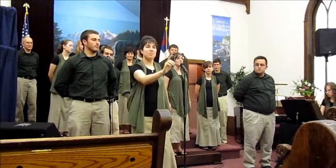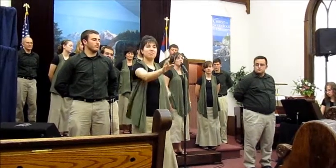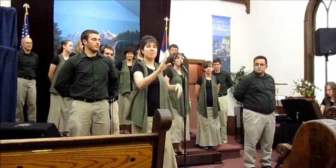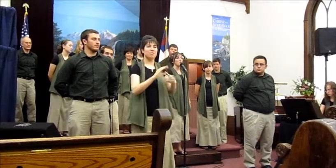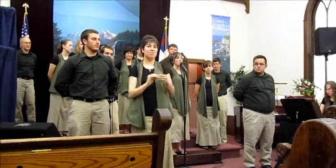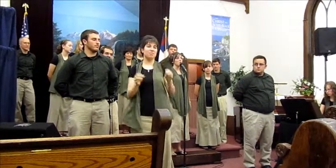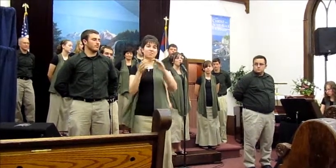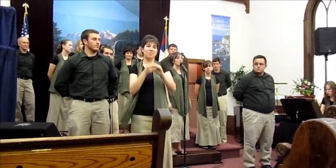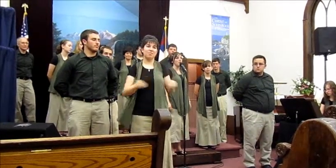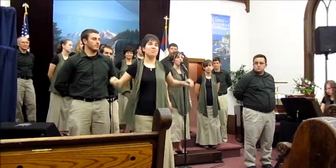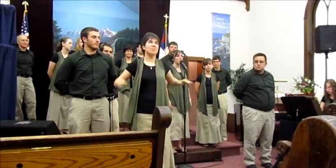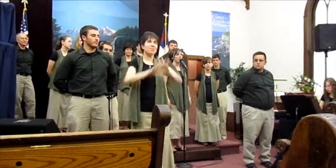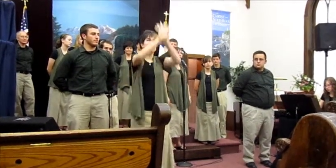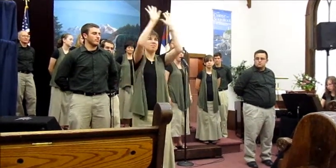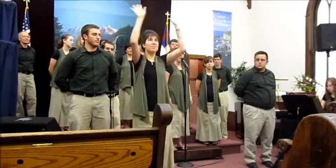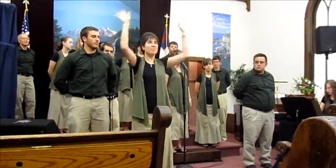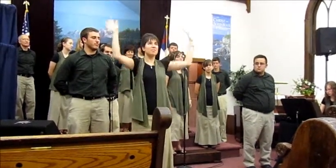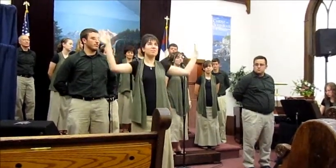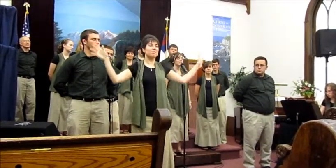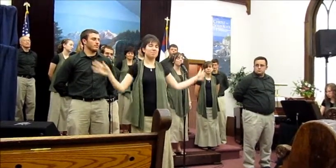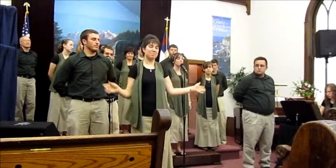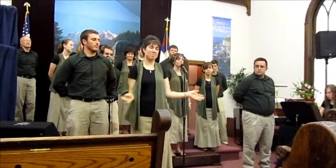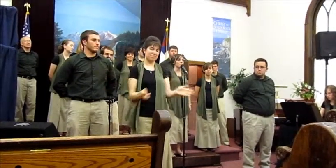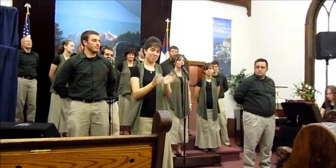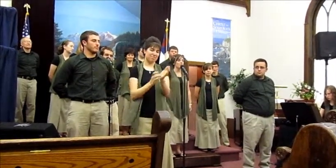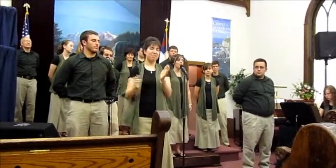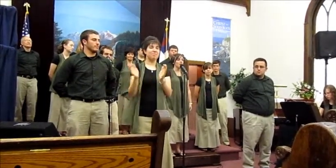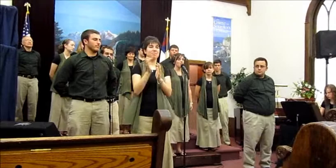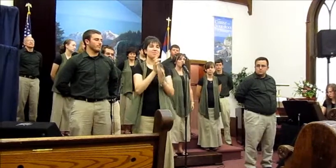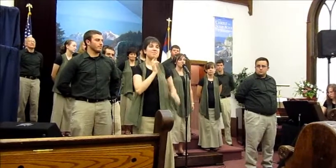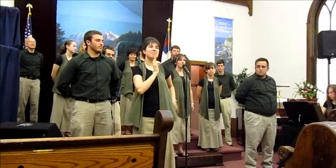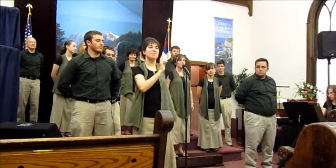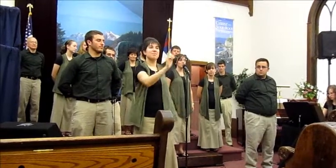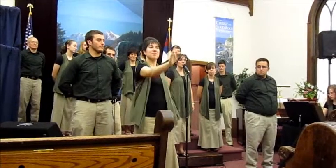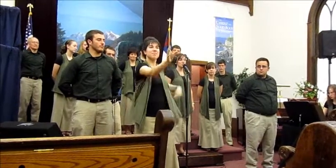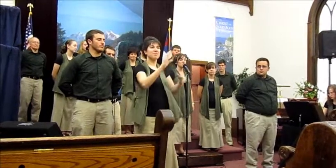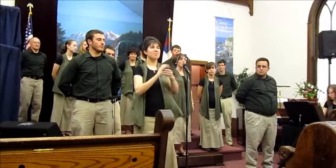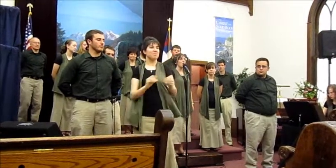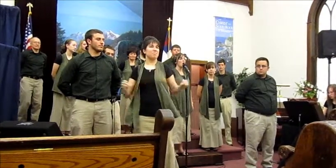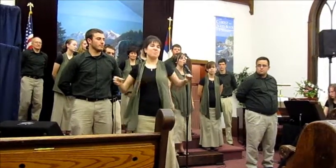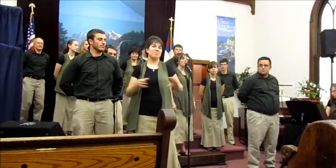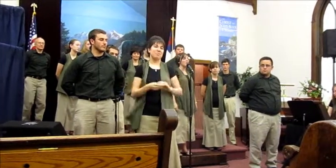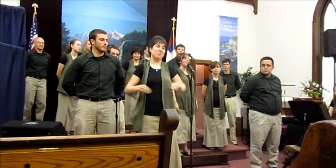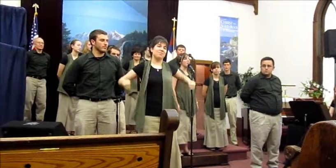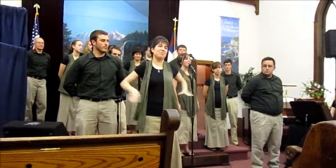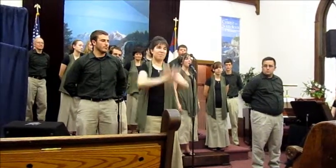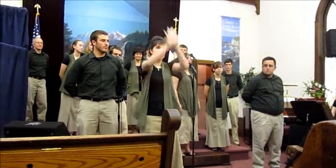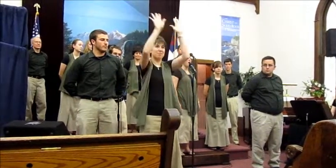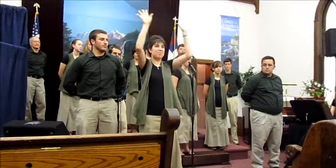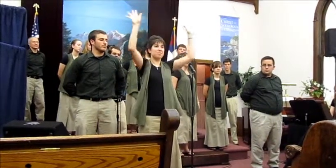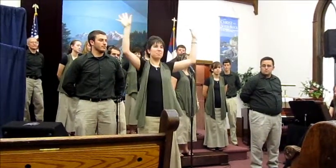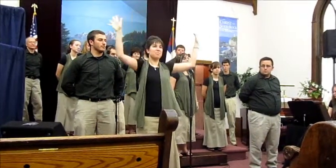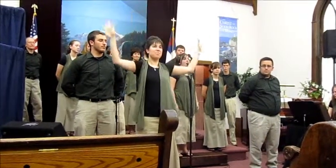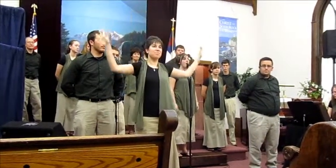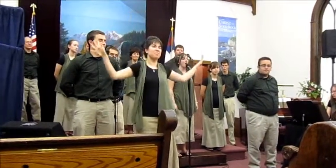the story of the light. This is the story of light.